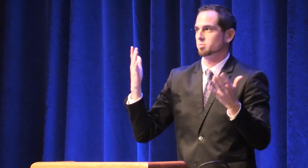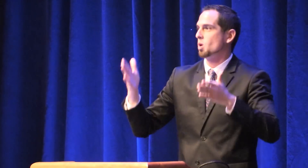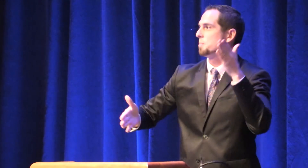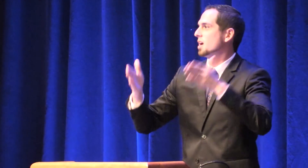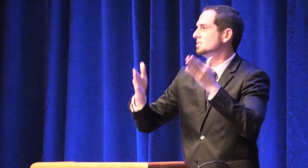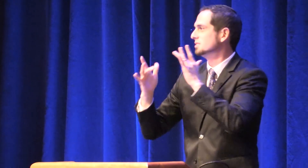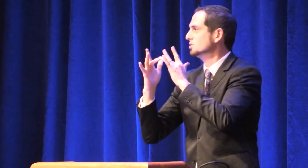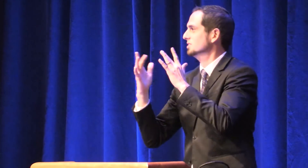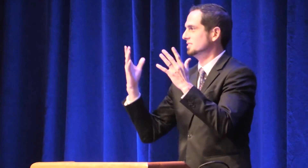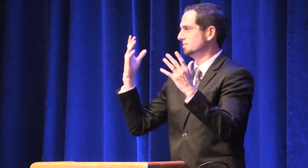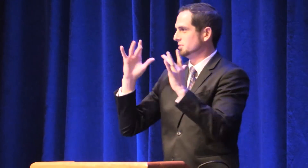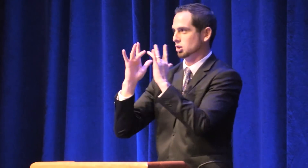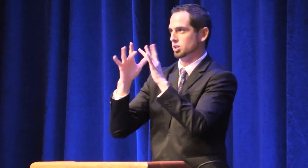all connected.